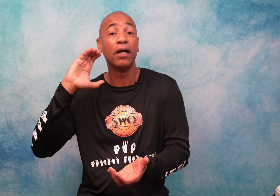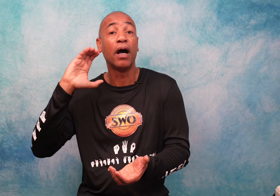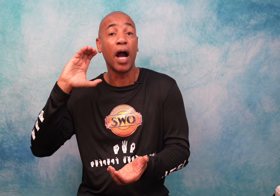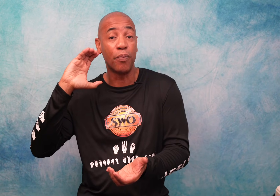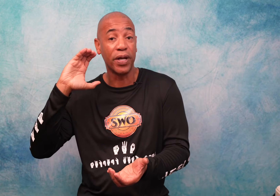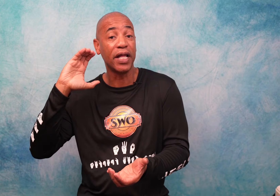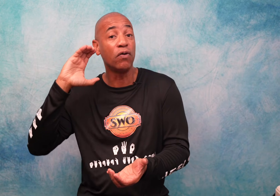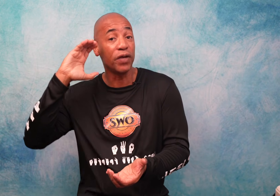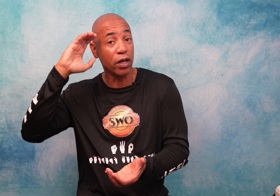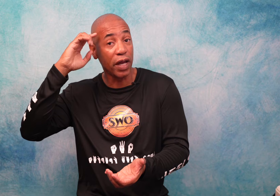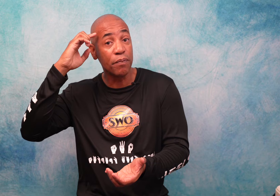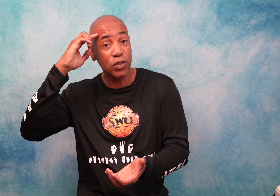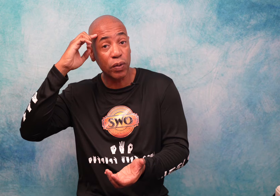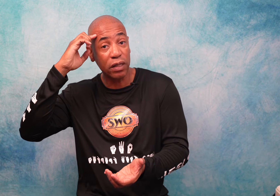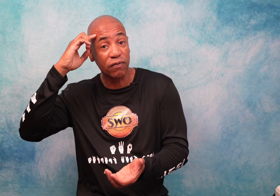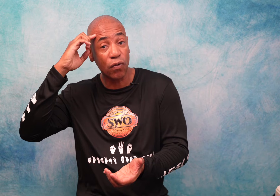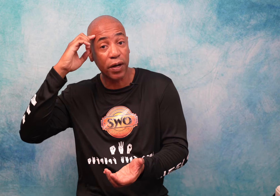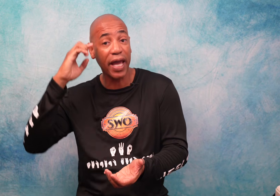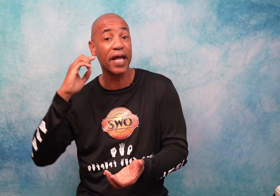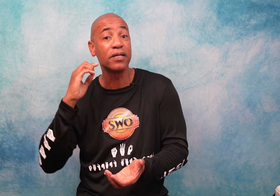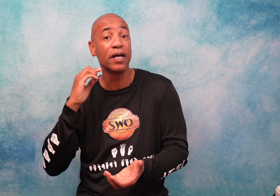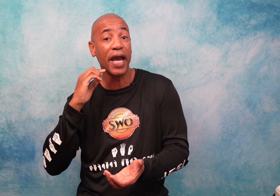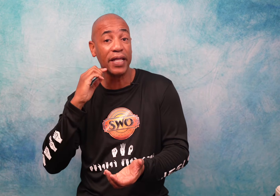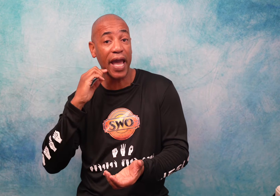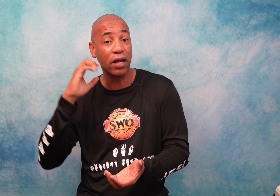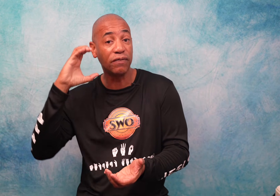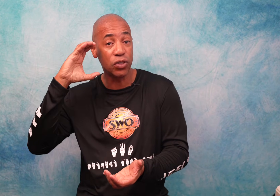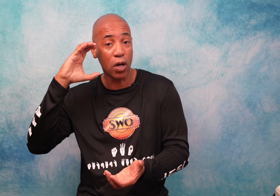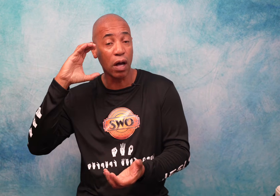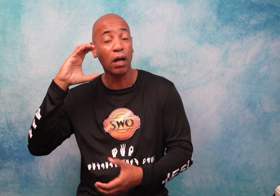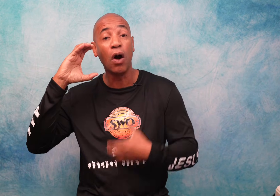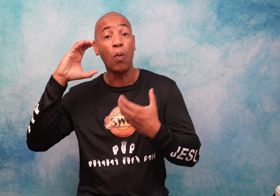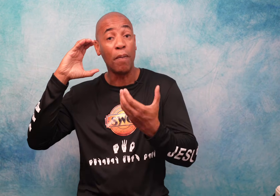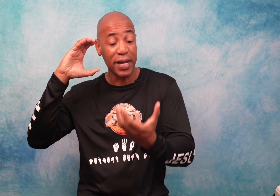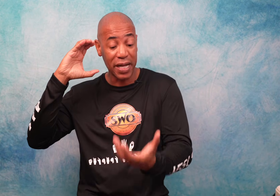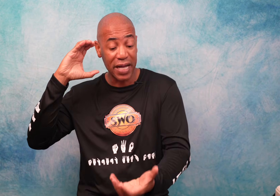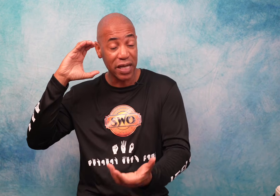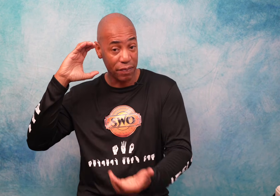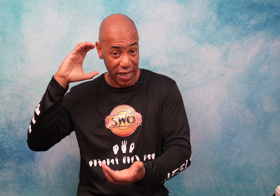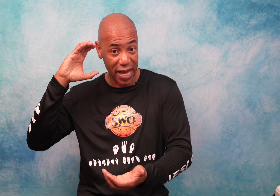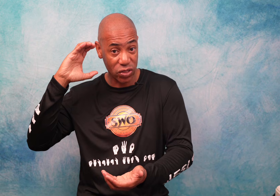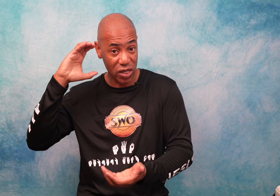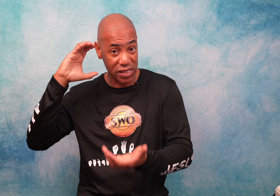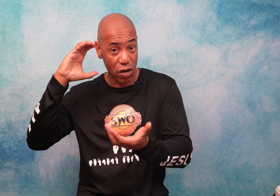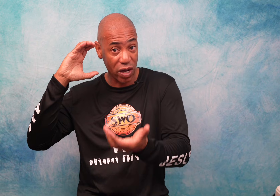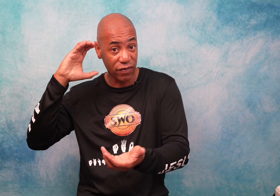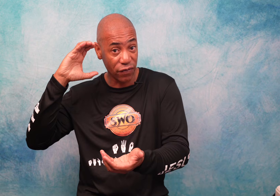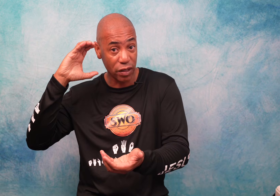I bring that over here in between the forehead and the angle of the jaw, while my non-dominant hand stays out cupped in front of the